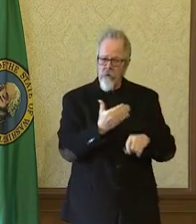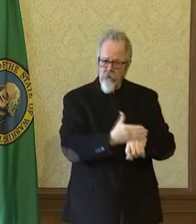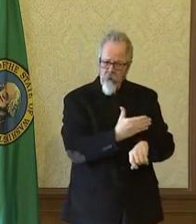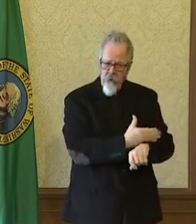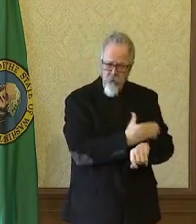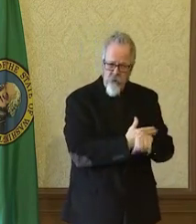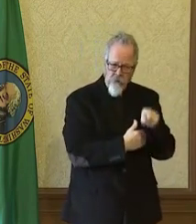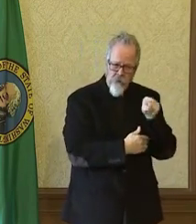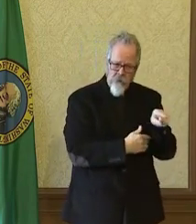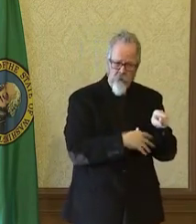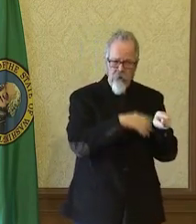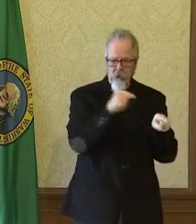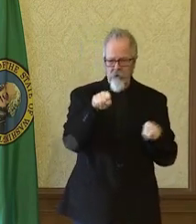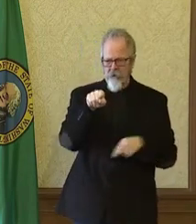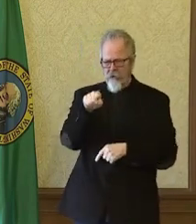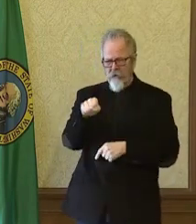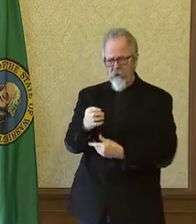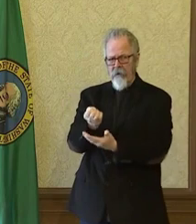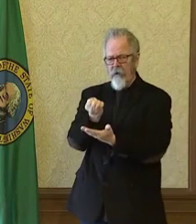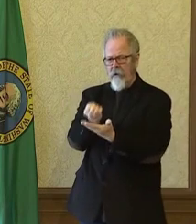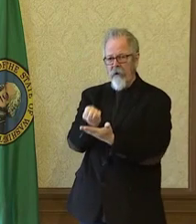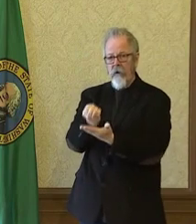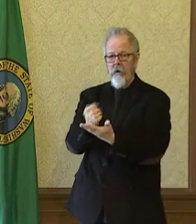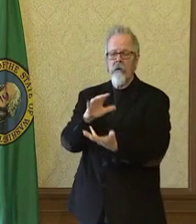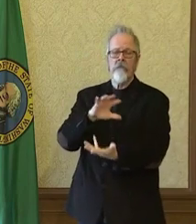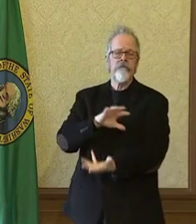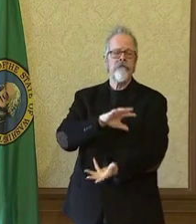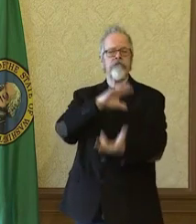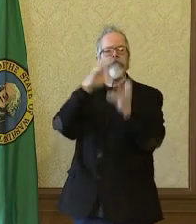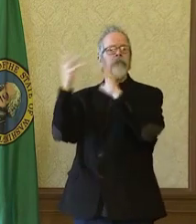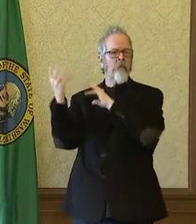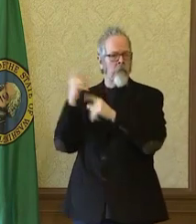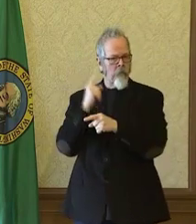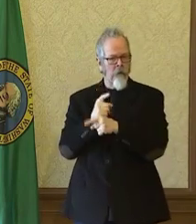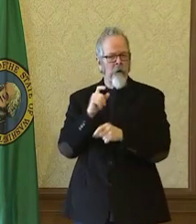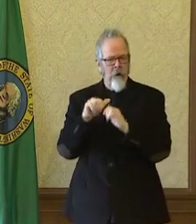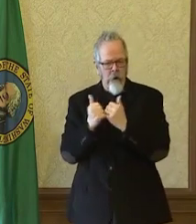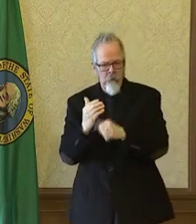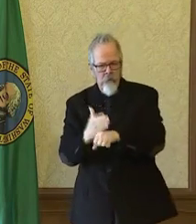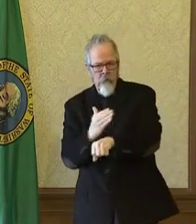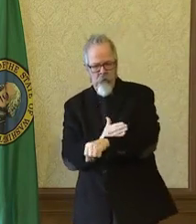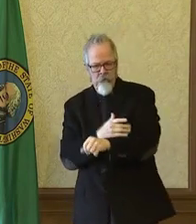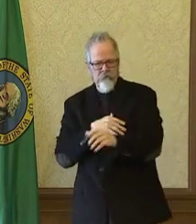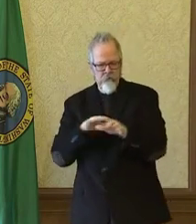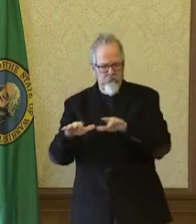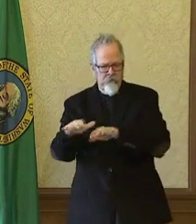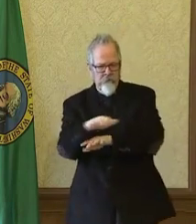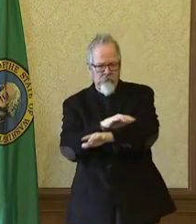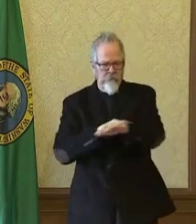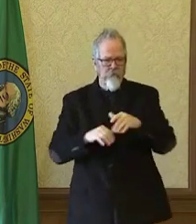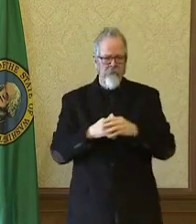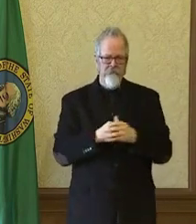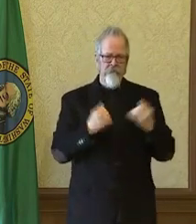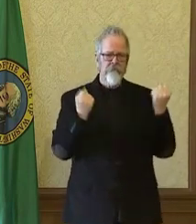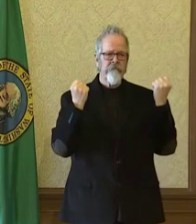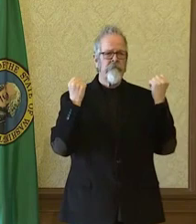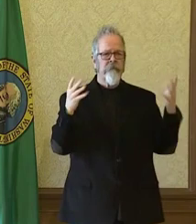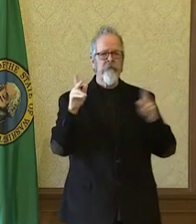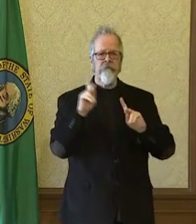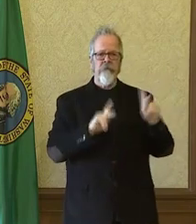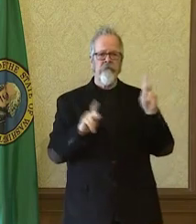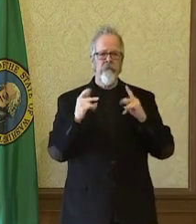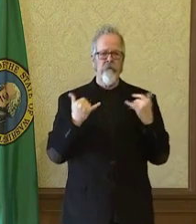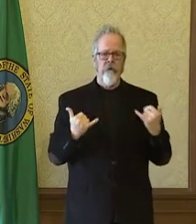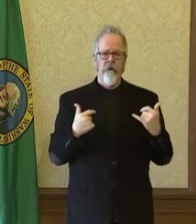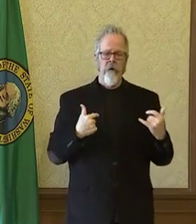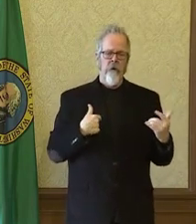unemployment insurance as we speak. They're worried about how to make rent, their house payments. They're wondering if their businesses